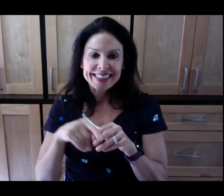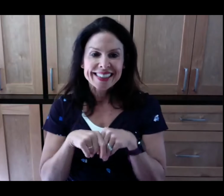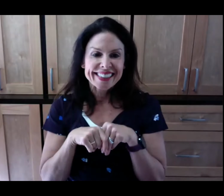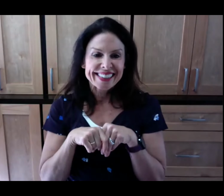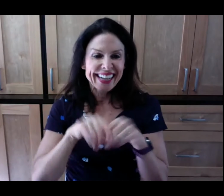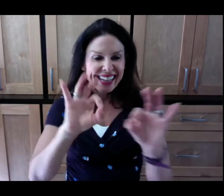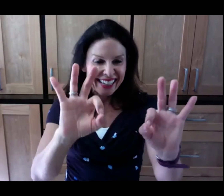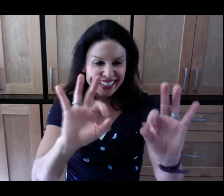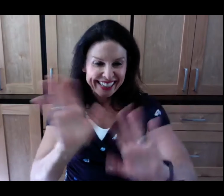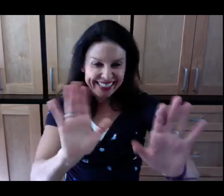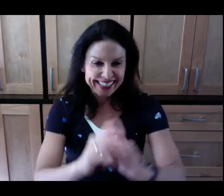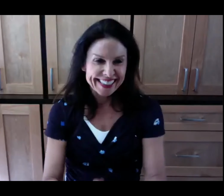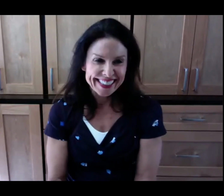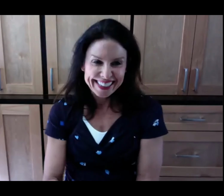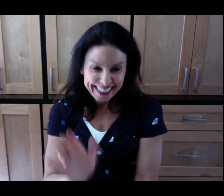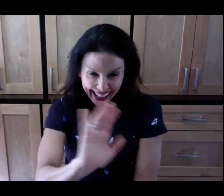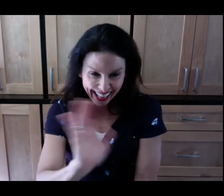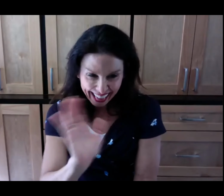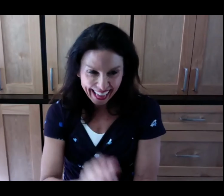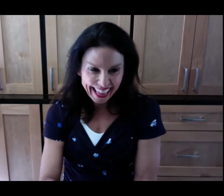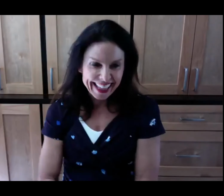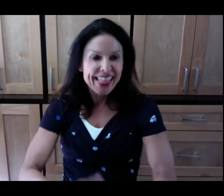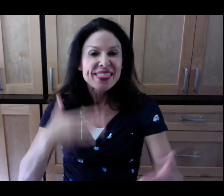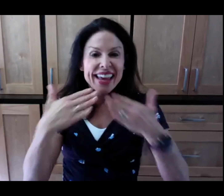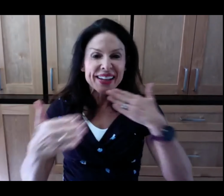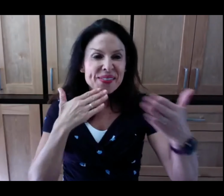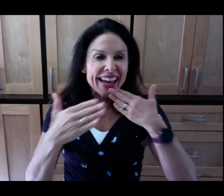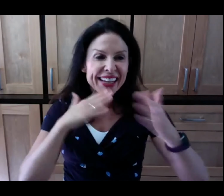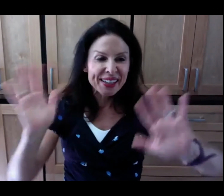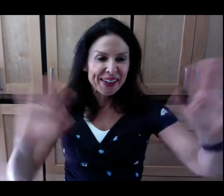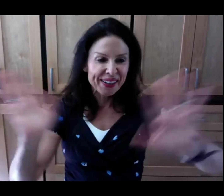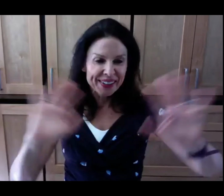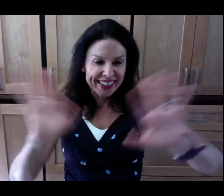email in the chat, that'd be great. And thank you